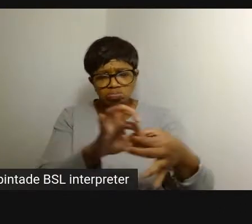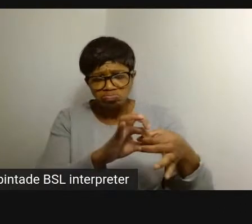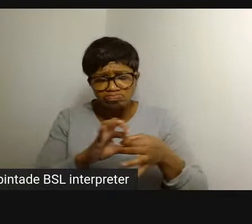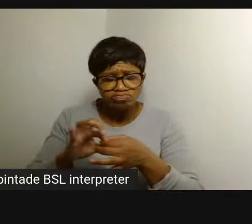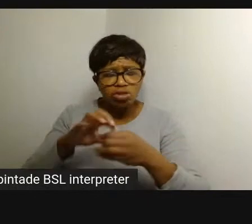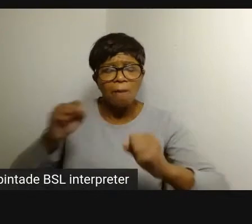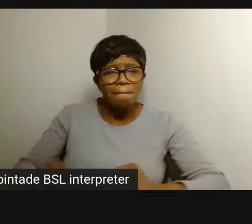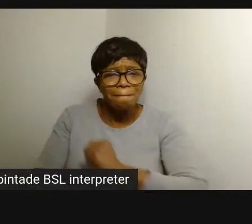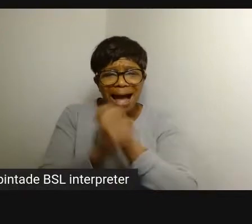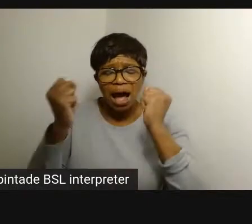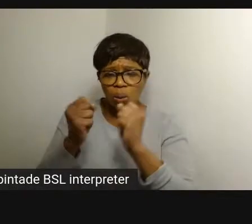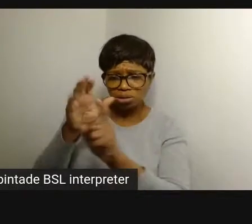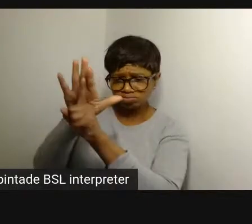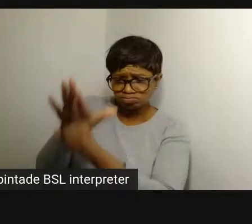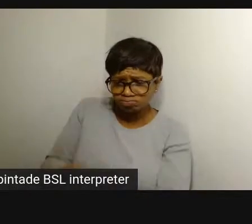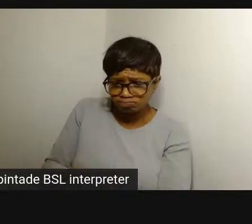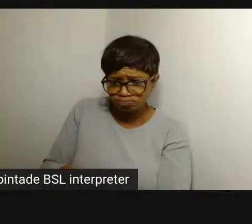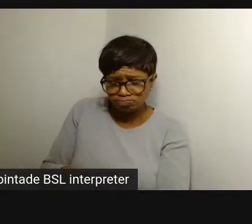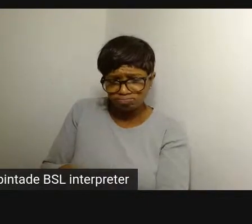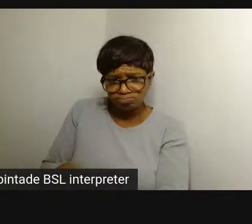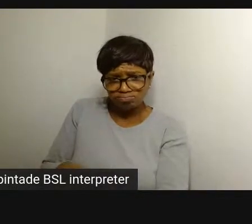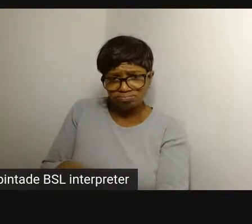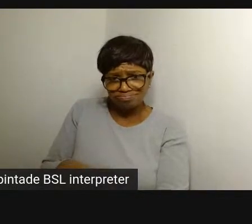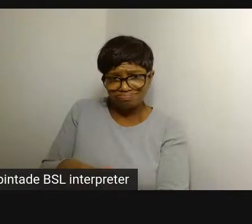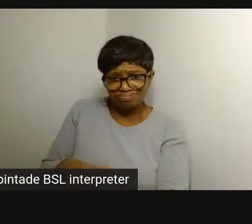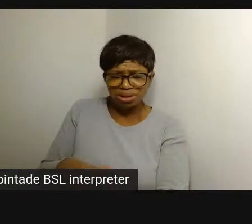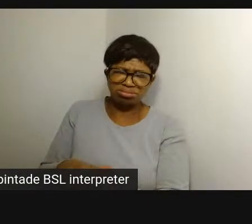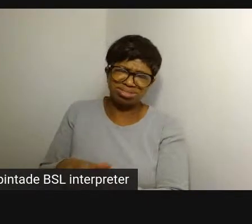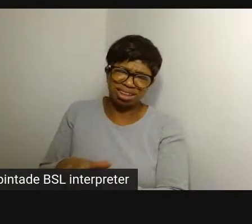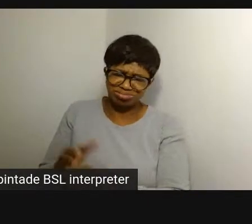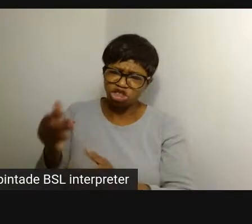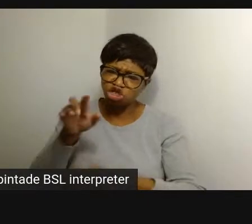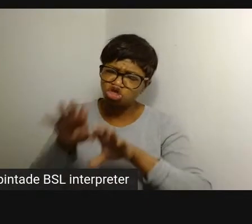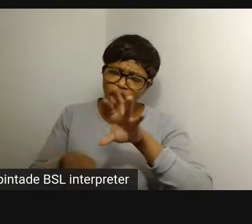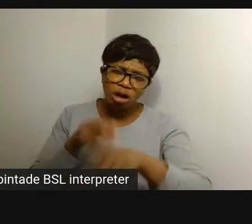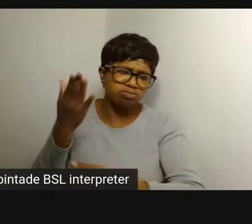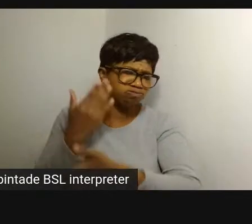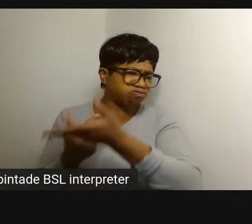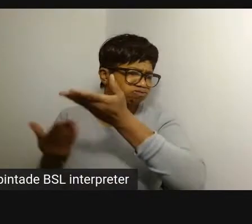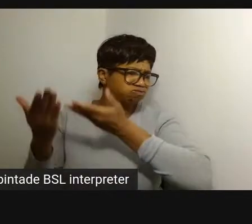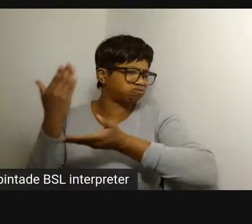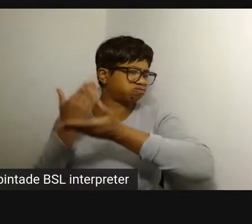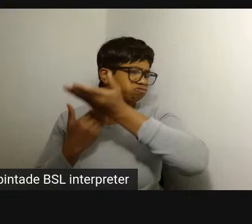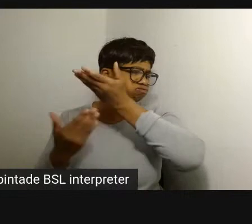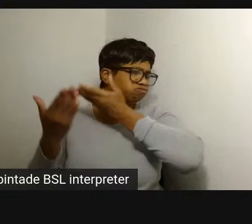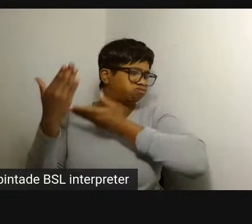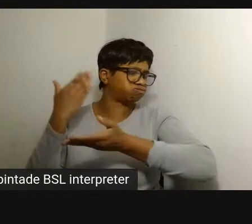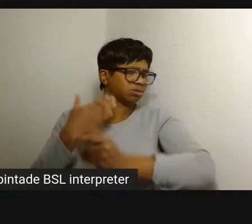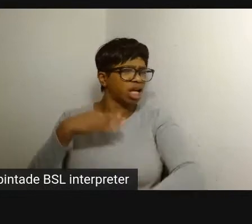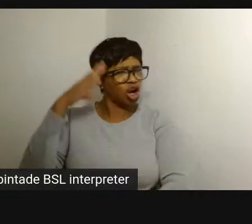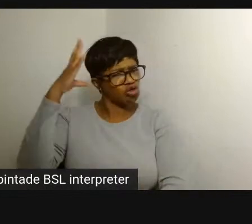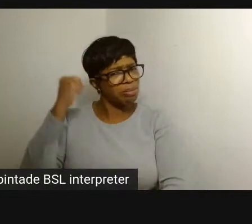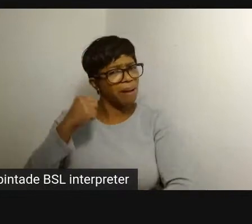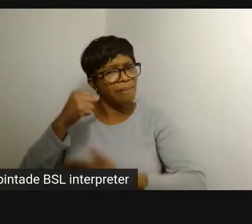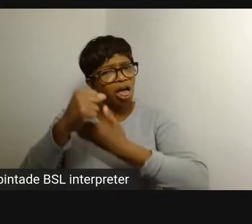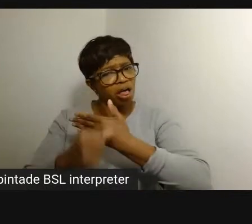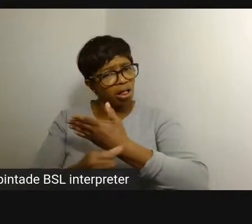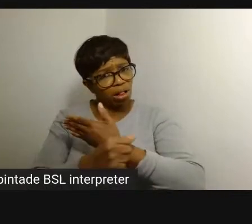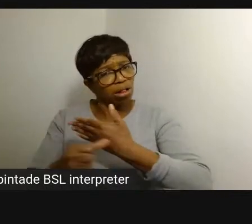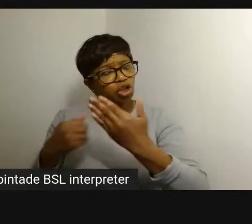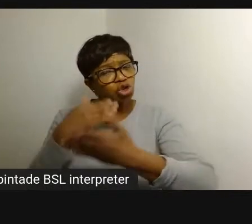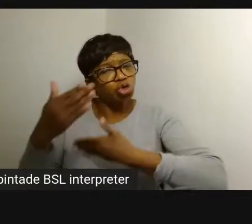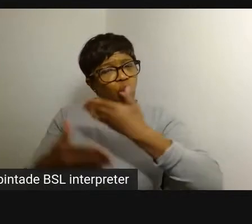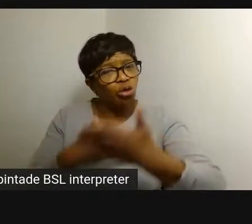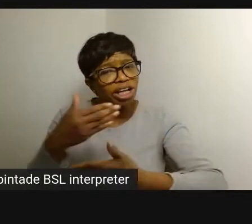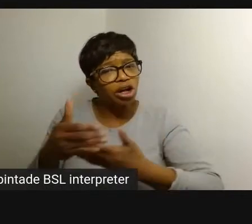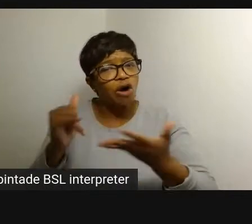and discrimination has been an ancient struggle. For example, the biblical story of Shadrach, Meshach,